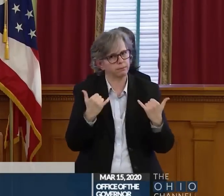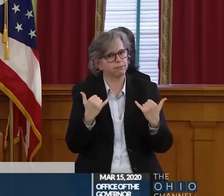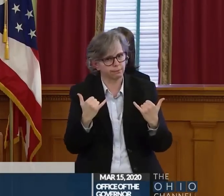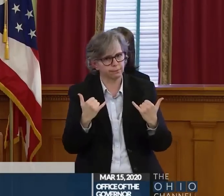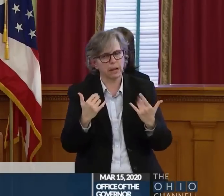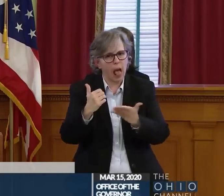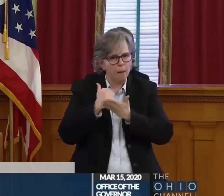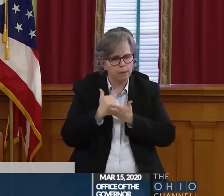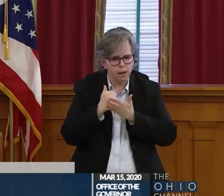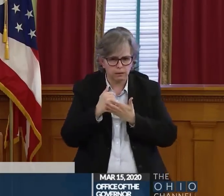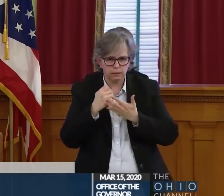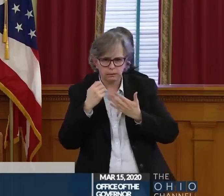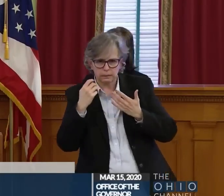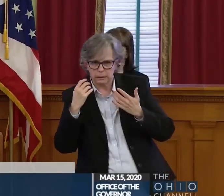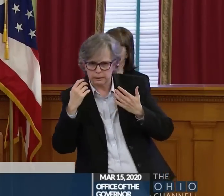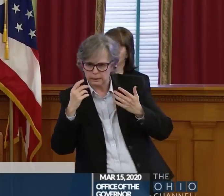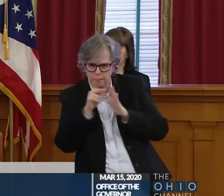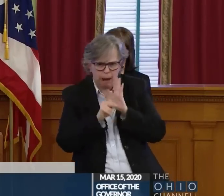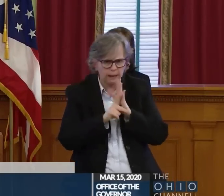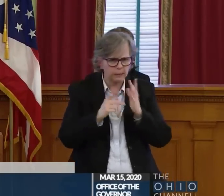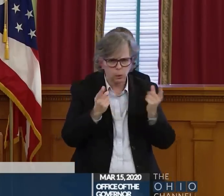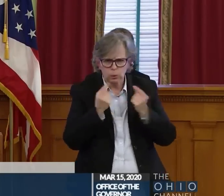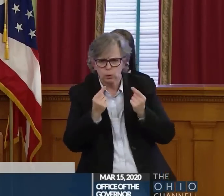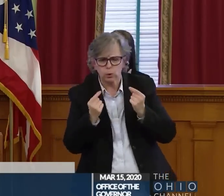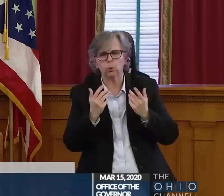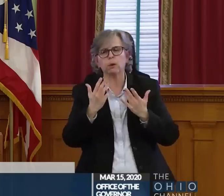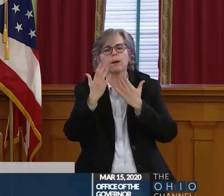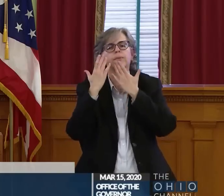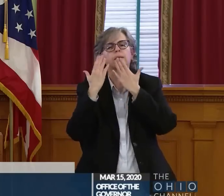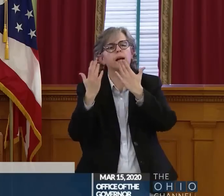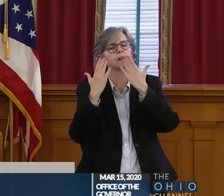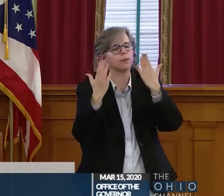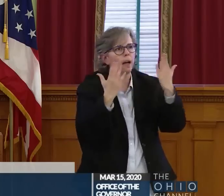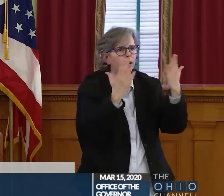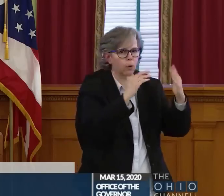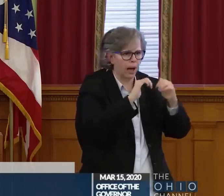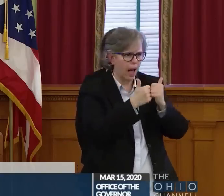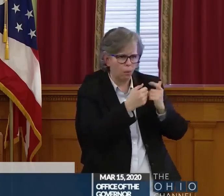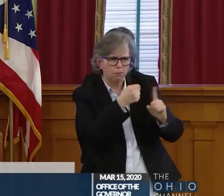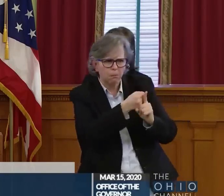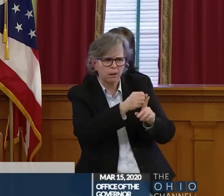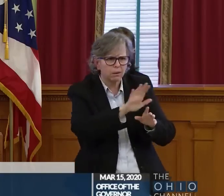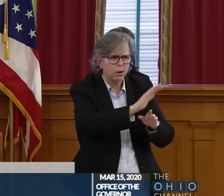policies to make them as